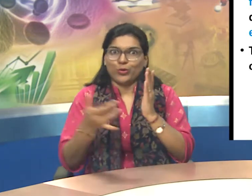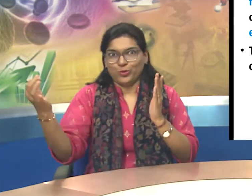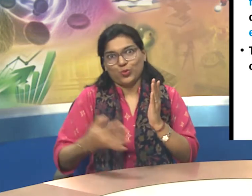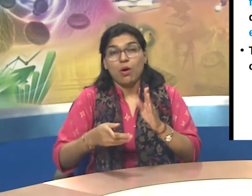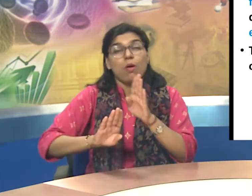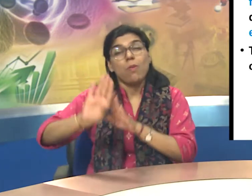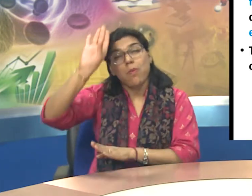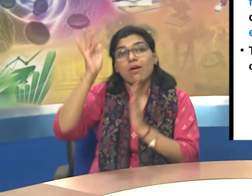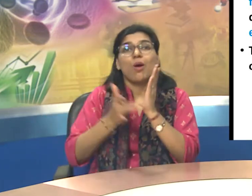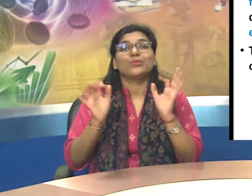means of